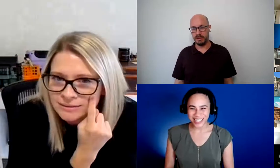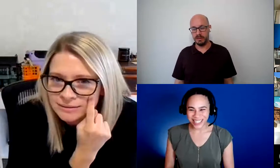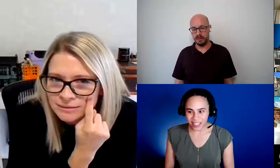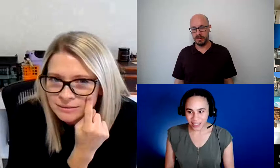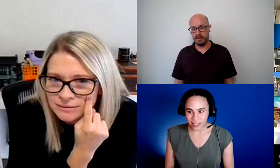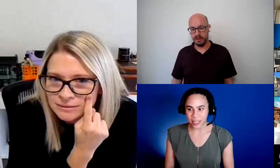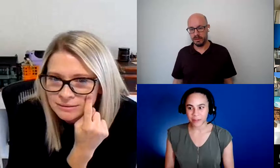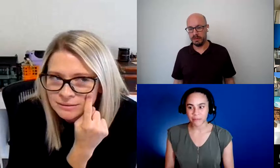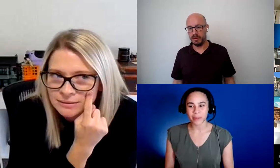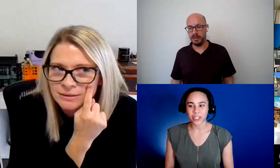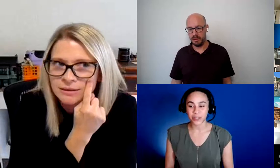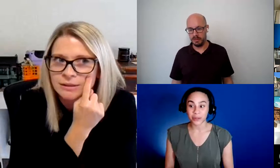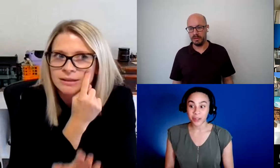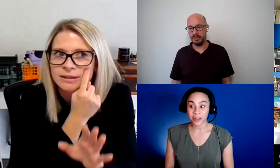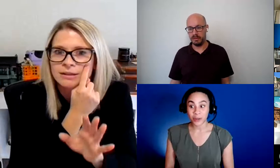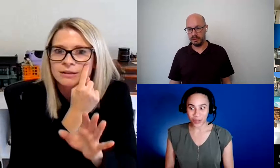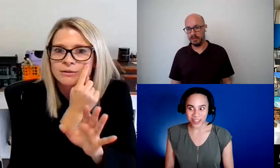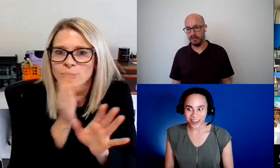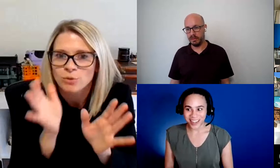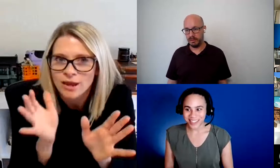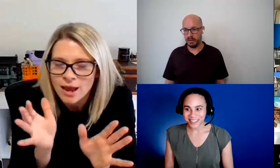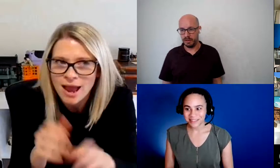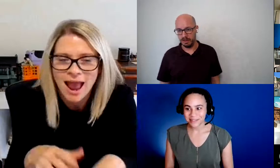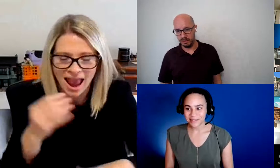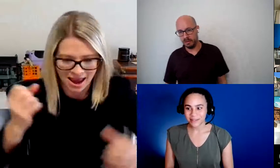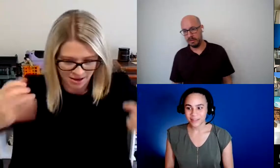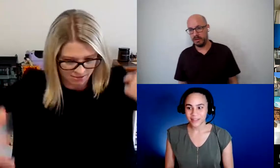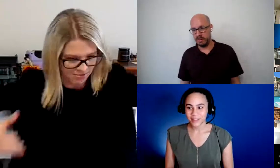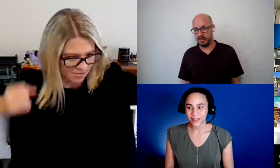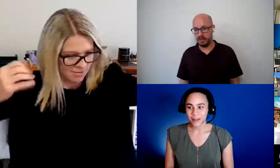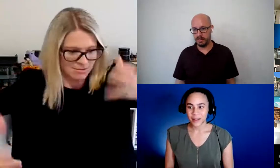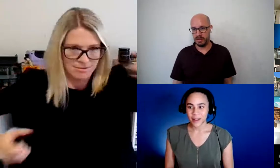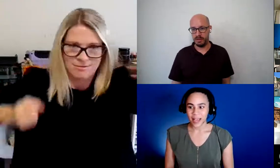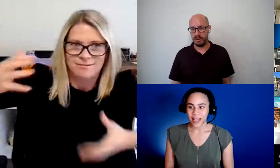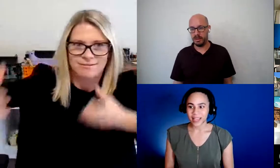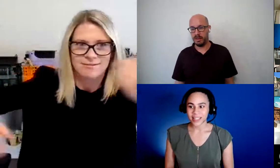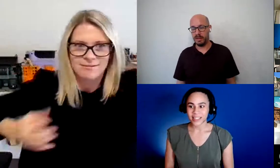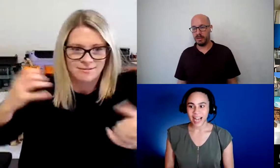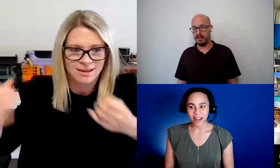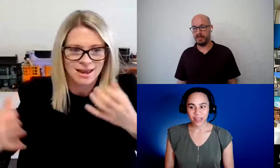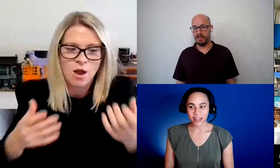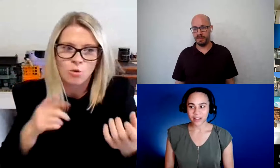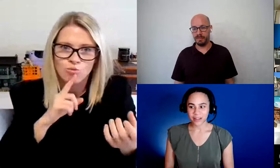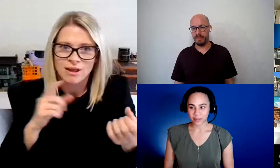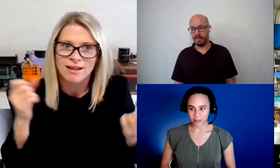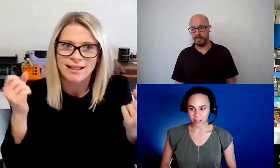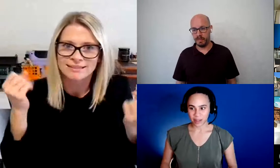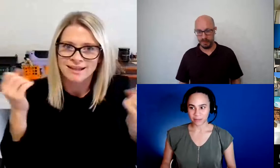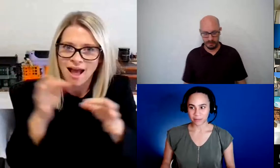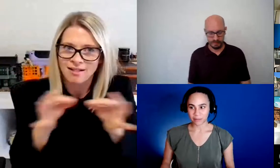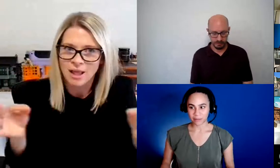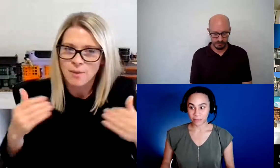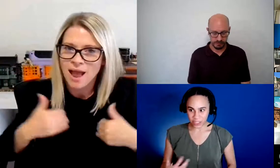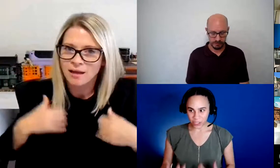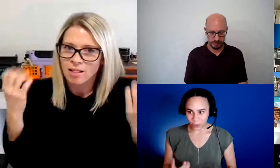dissecting information with their eyes. And having the physical